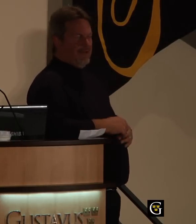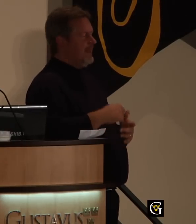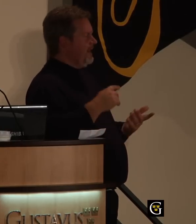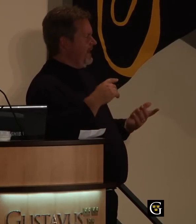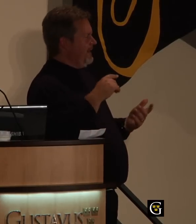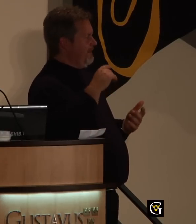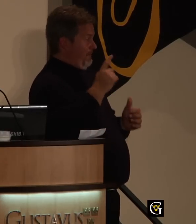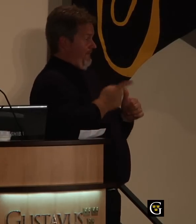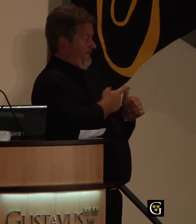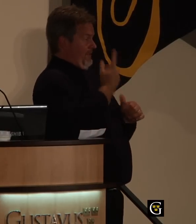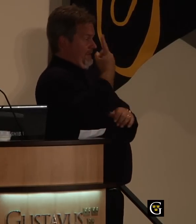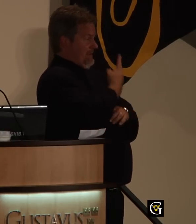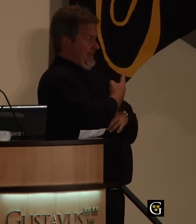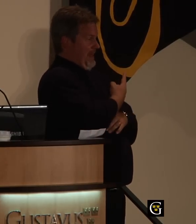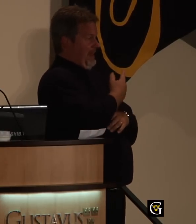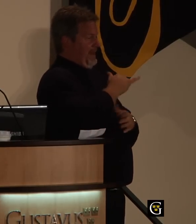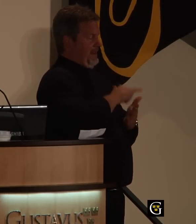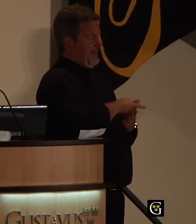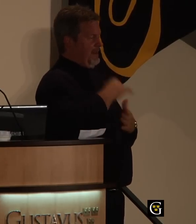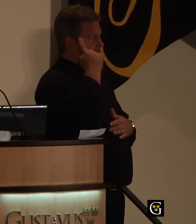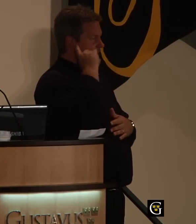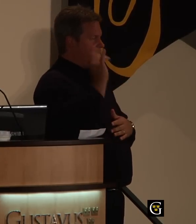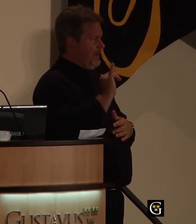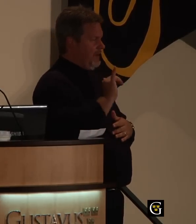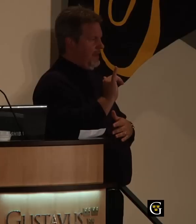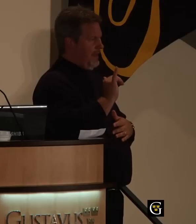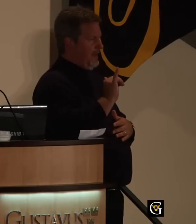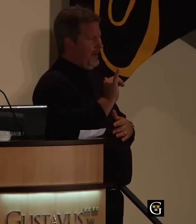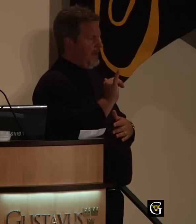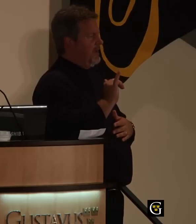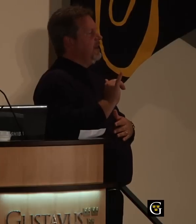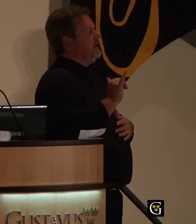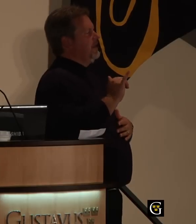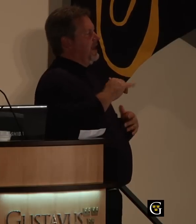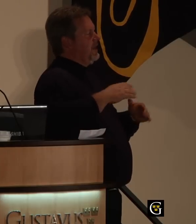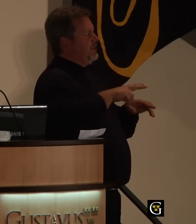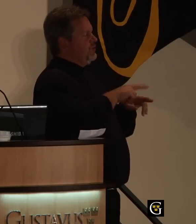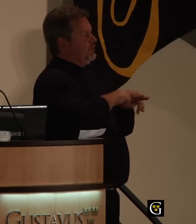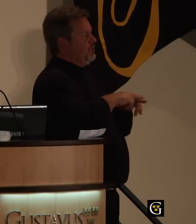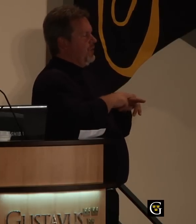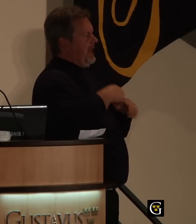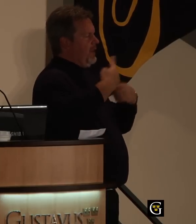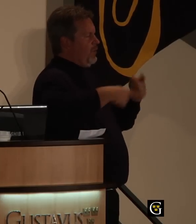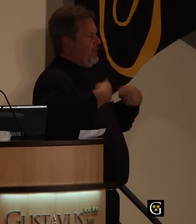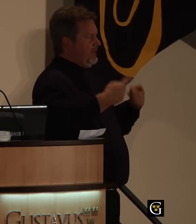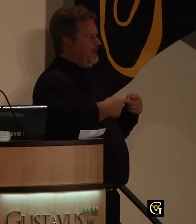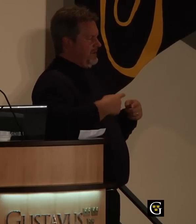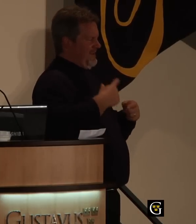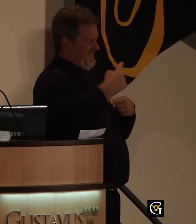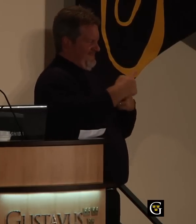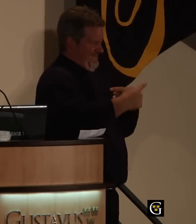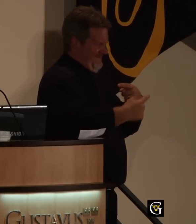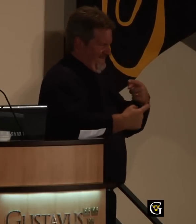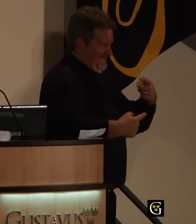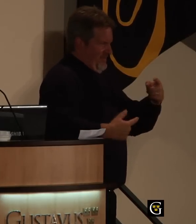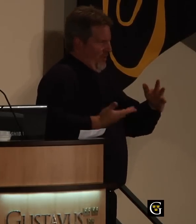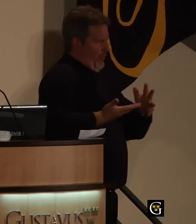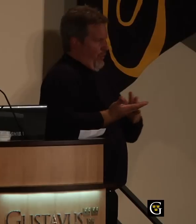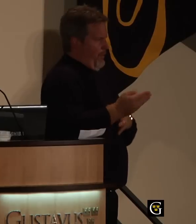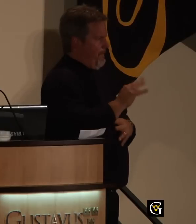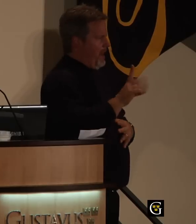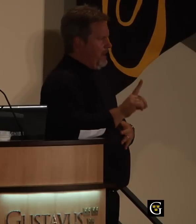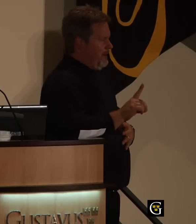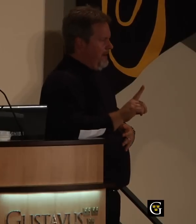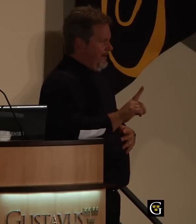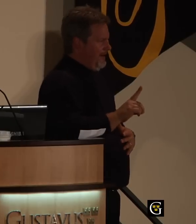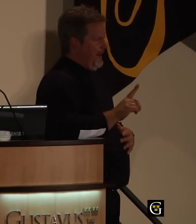sounded like, as I say in the video, like rusty train wheels squeaking through mud. I could not tell the difference between male and female